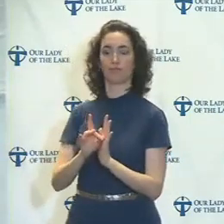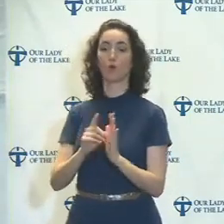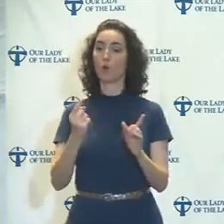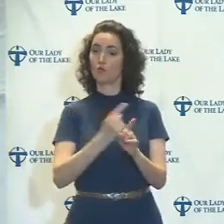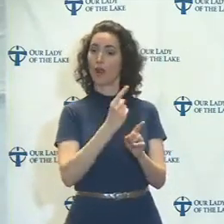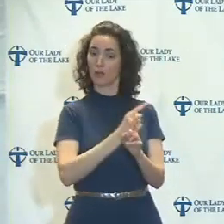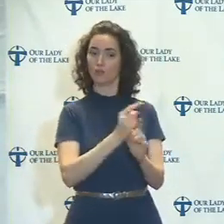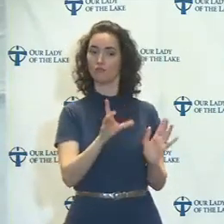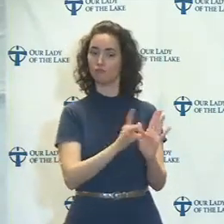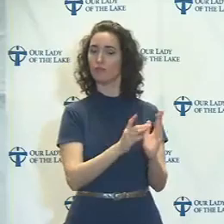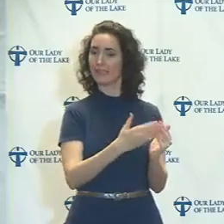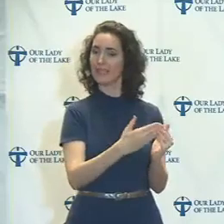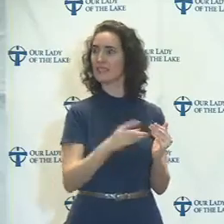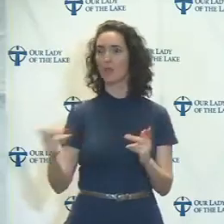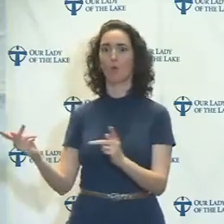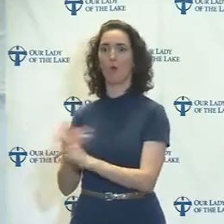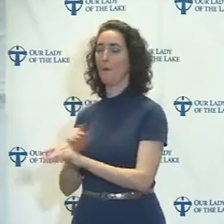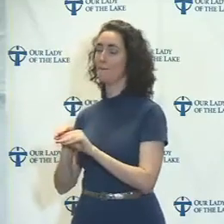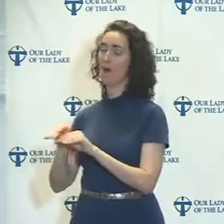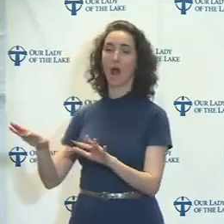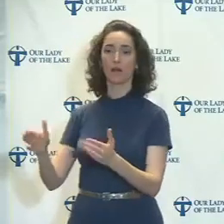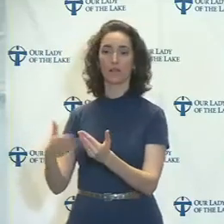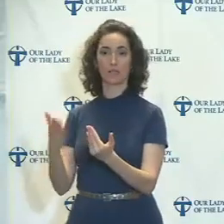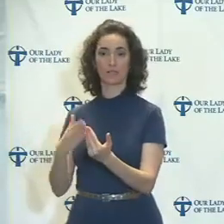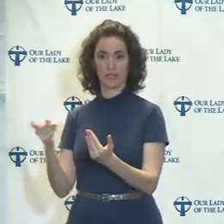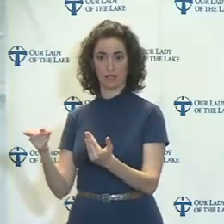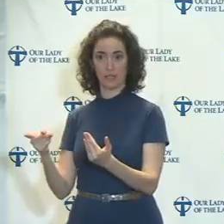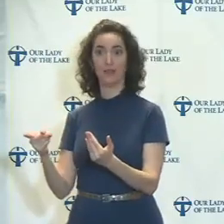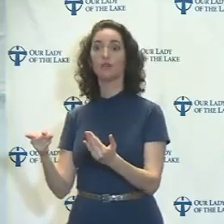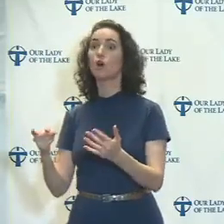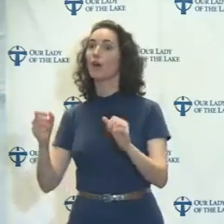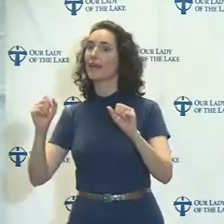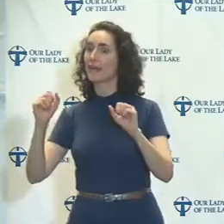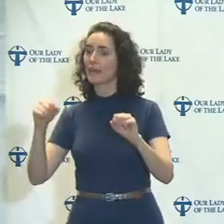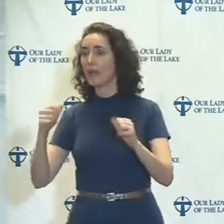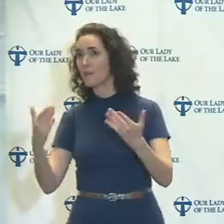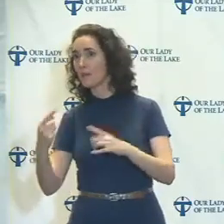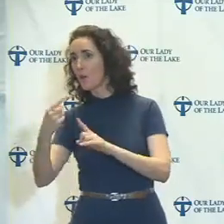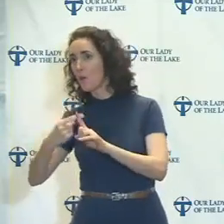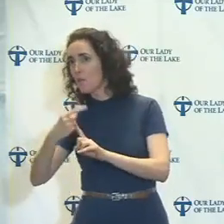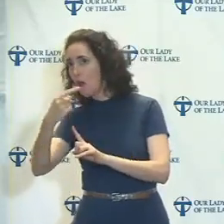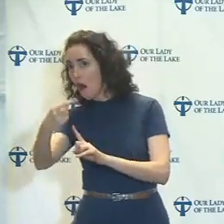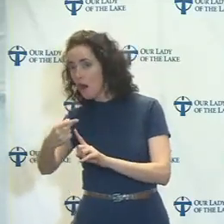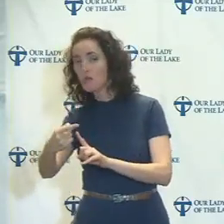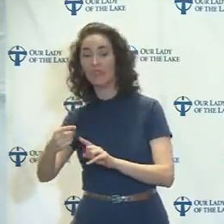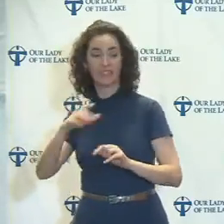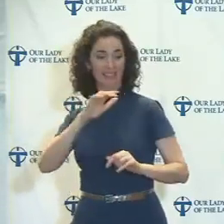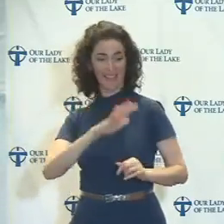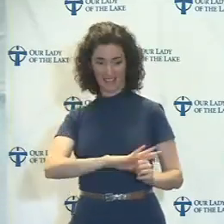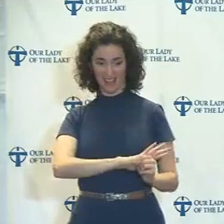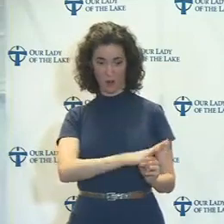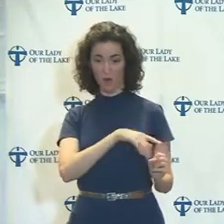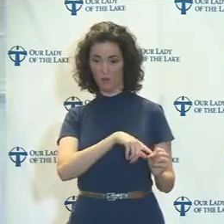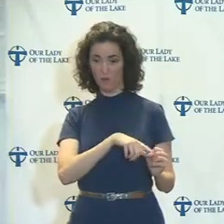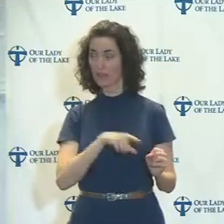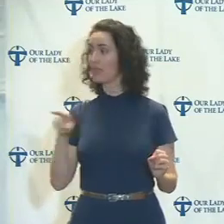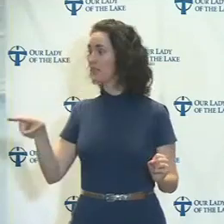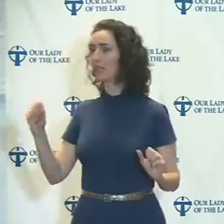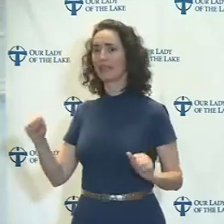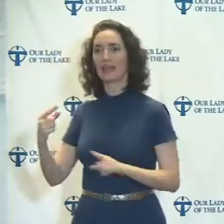strain. And within the next month or so could easily be the predominant strain in Louisiana and elsewhere in the